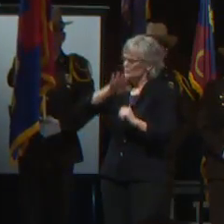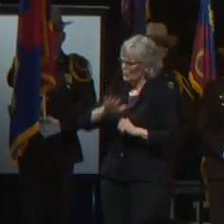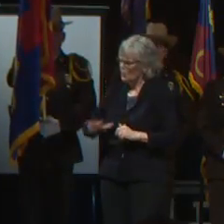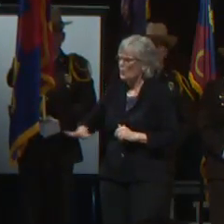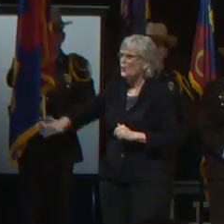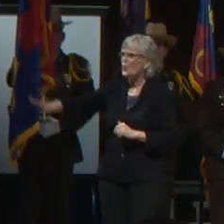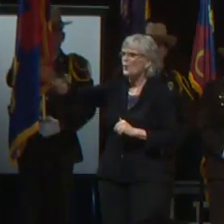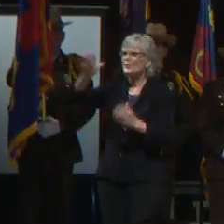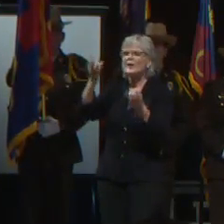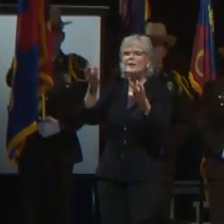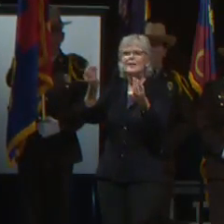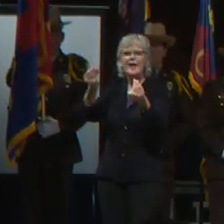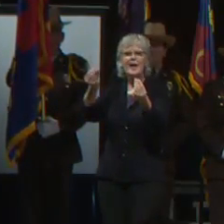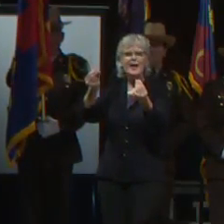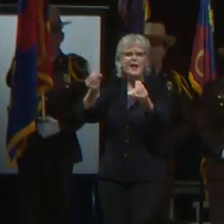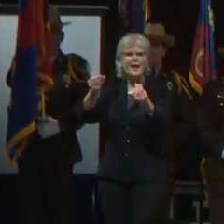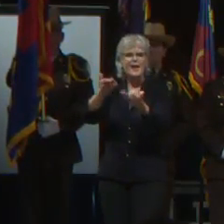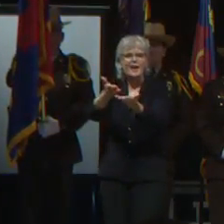wave o'er the